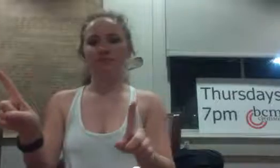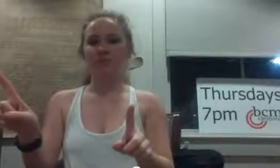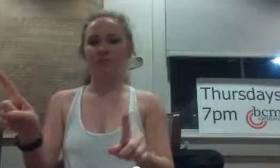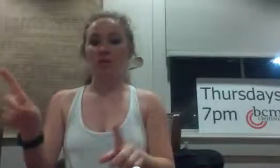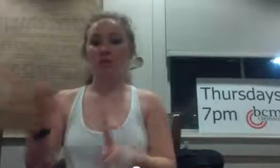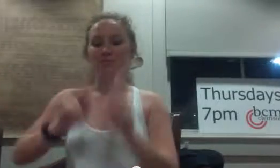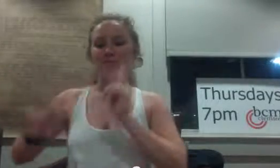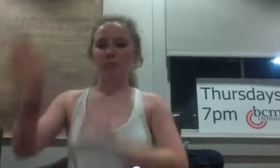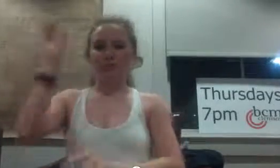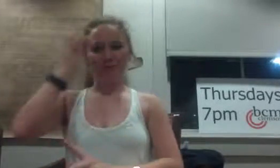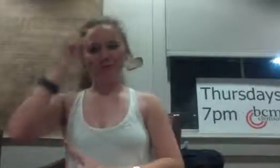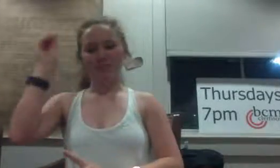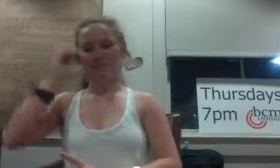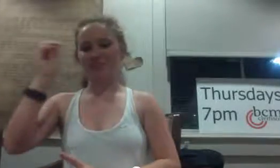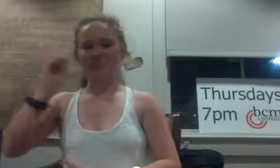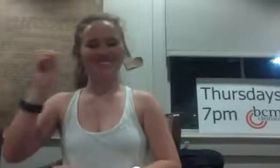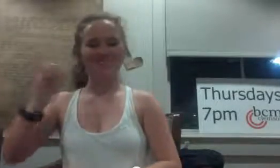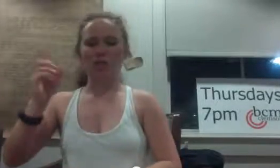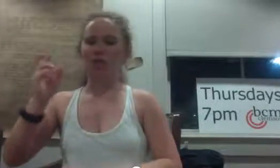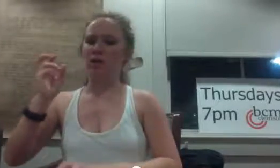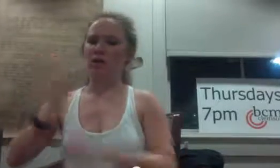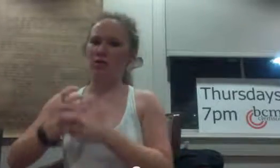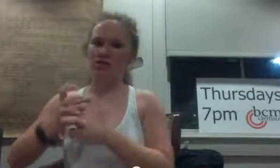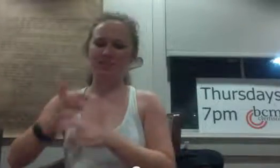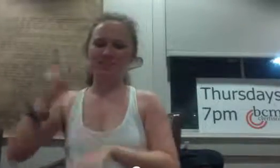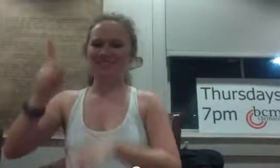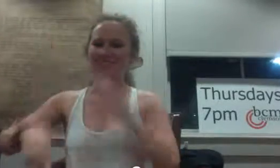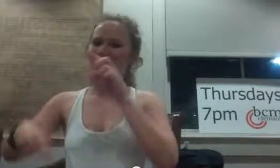Because you can change the society, but you cannot change people's opinion.